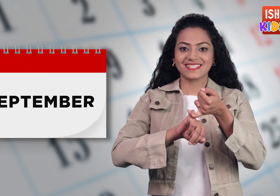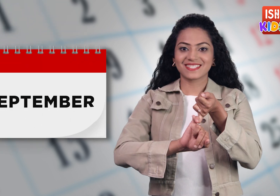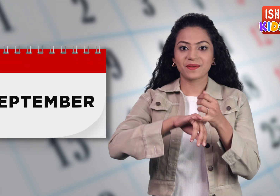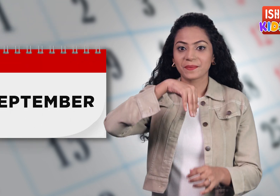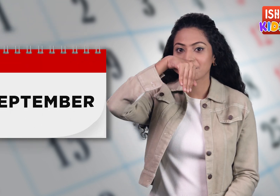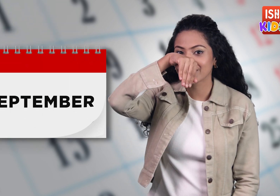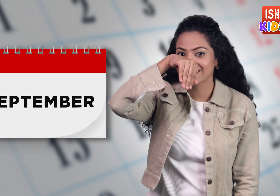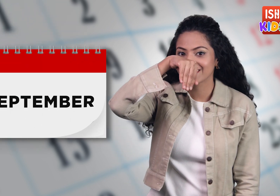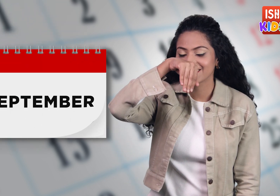September,